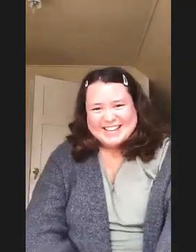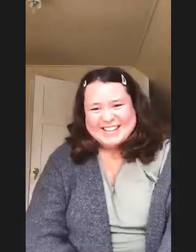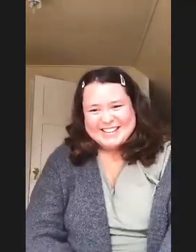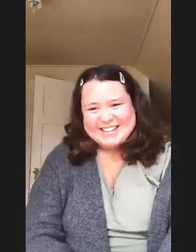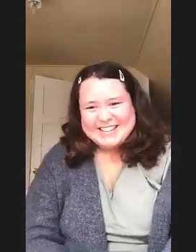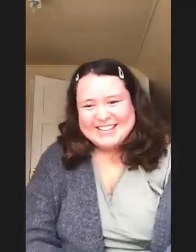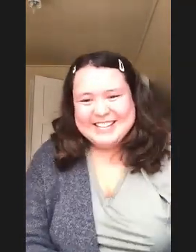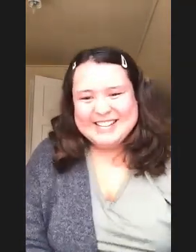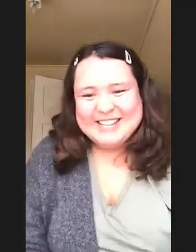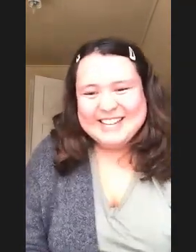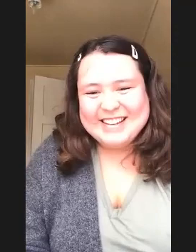I know A.